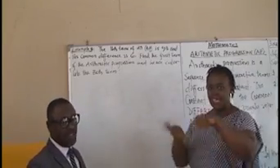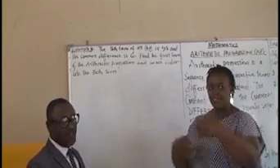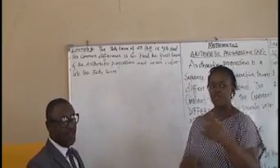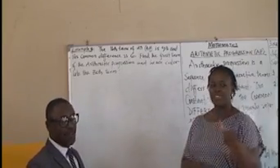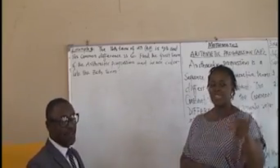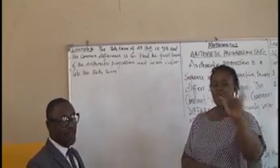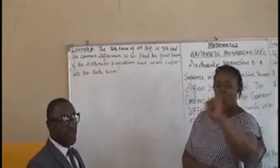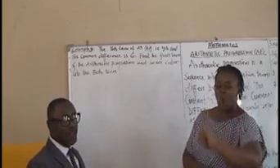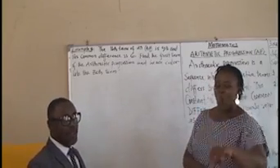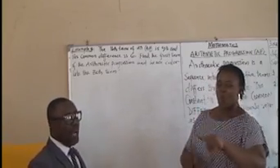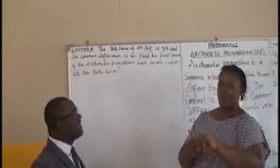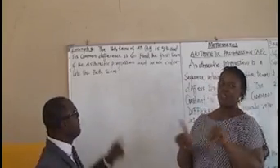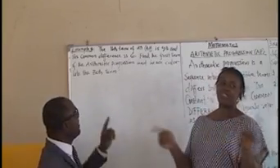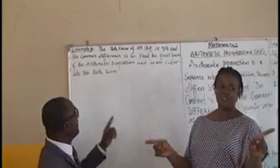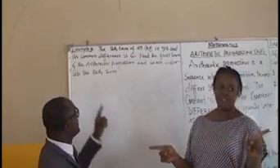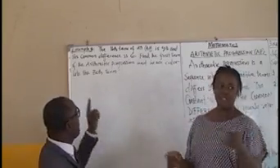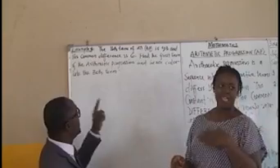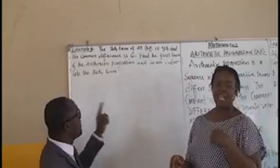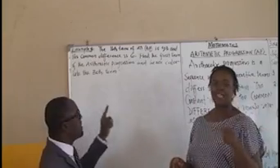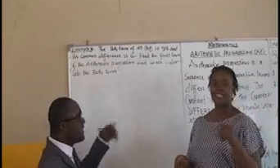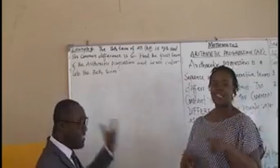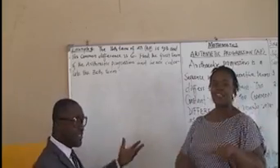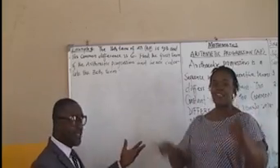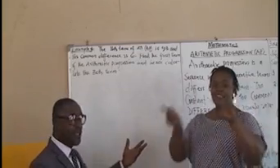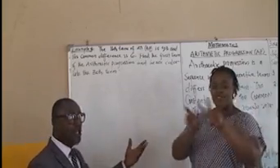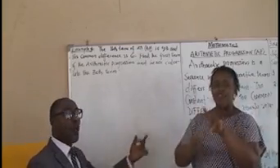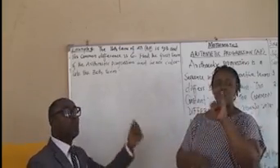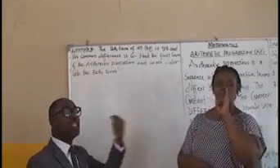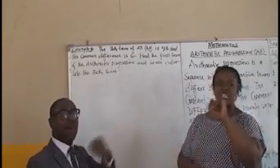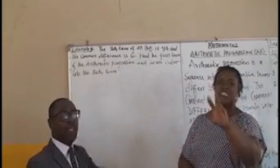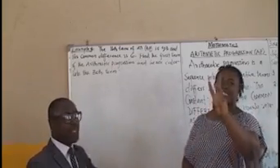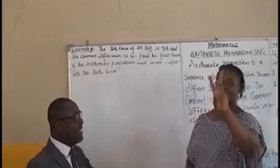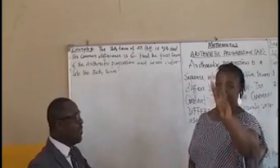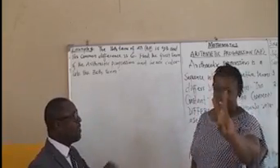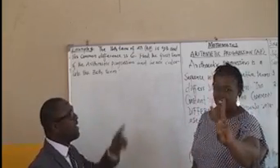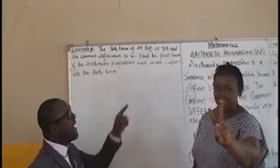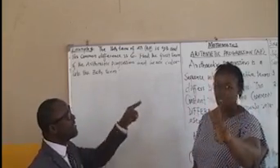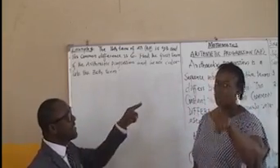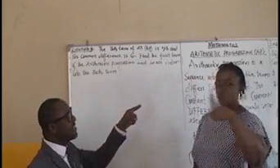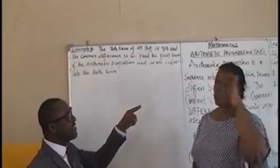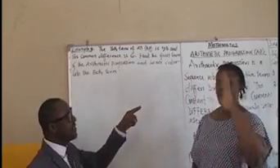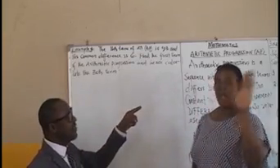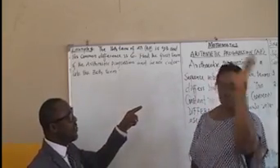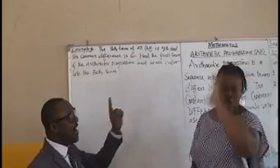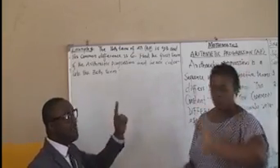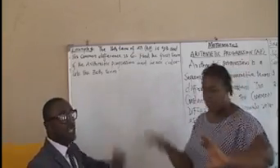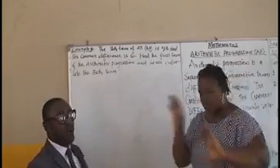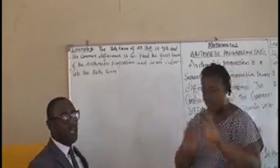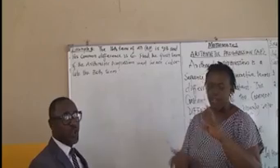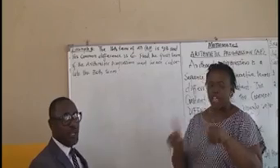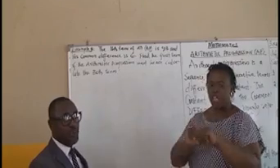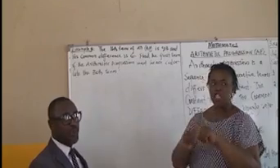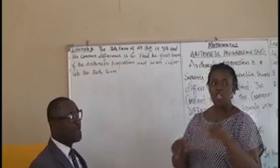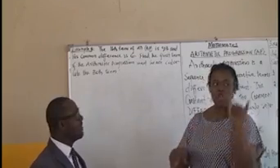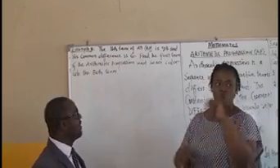difference. And the value for the common difference is 6. You are not determining it anymore, as the case we have in the